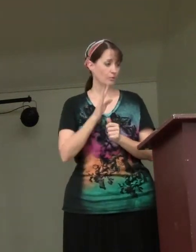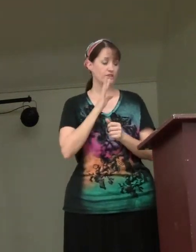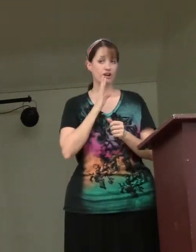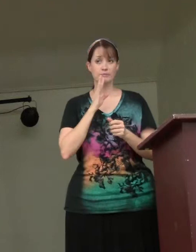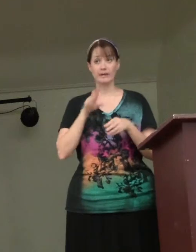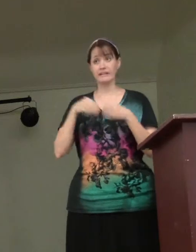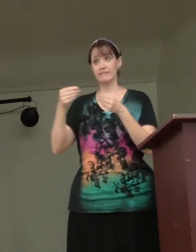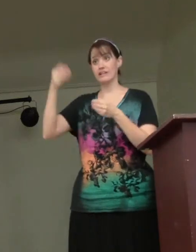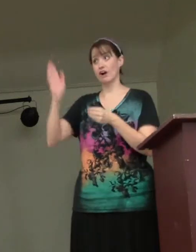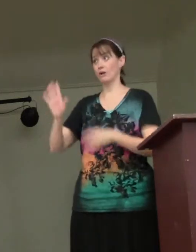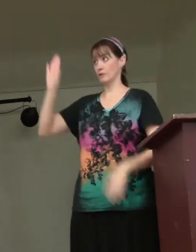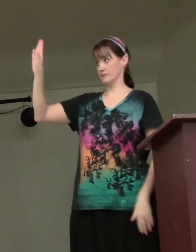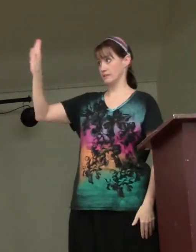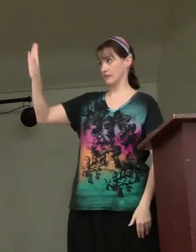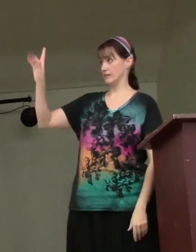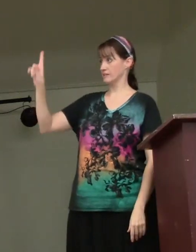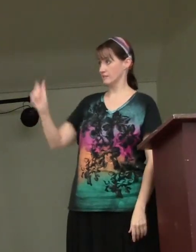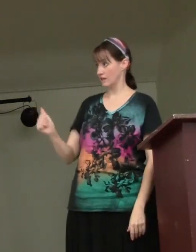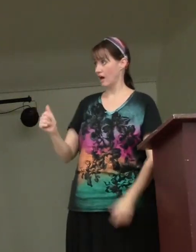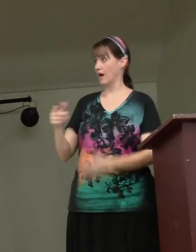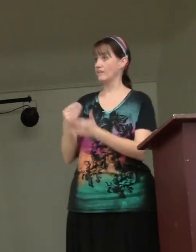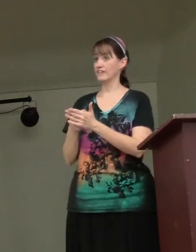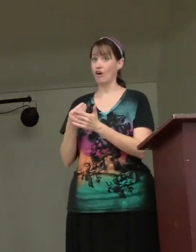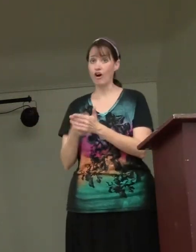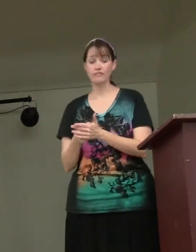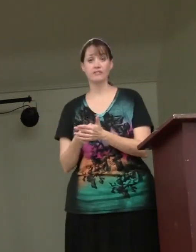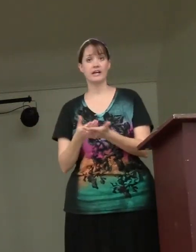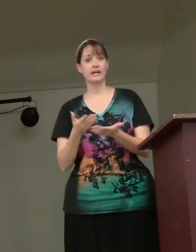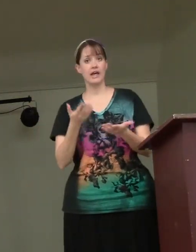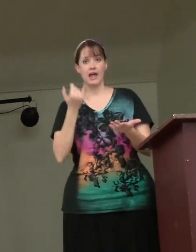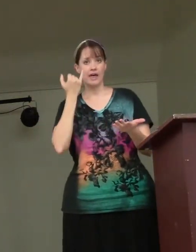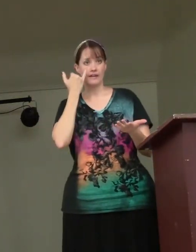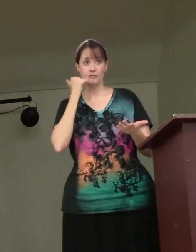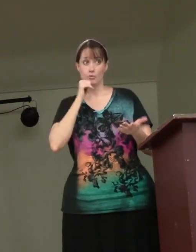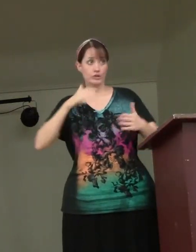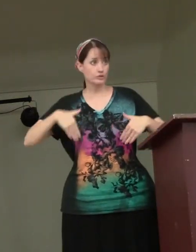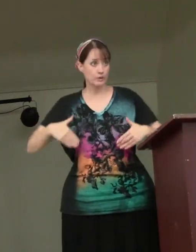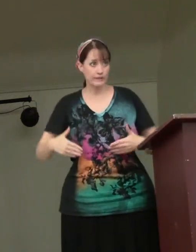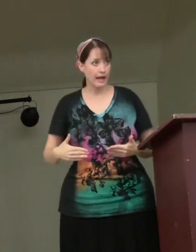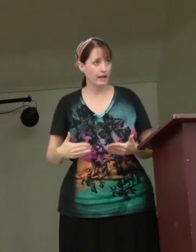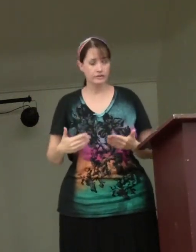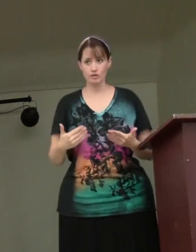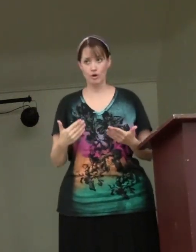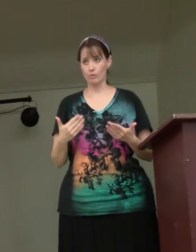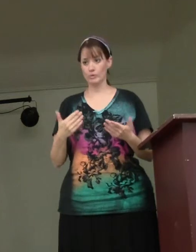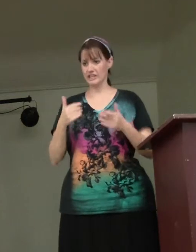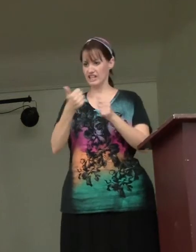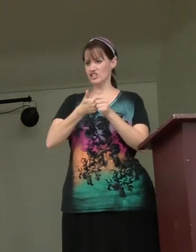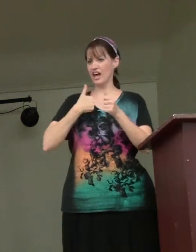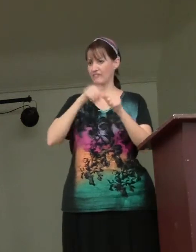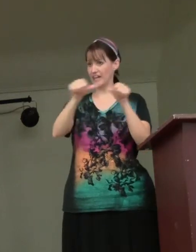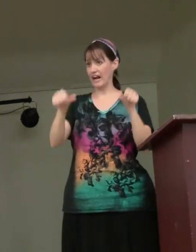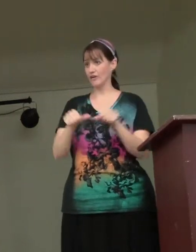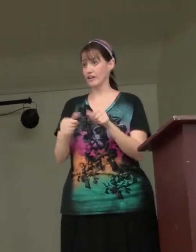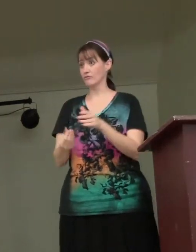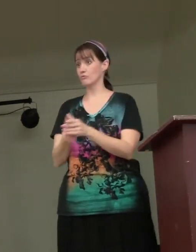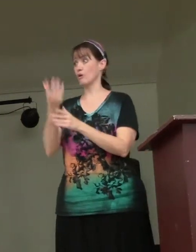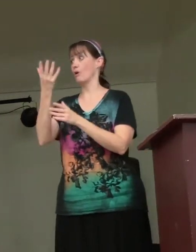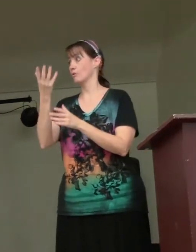We talked about giving God what is His, the tithe, and the offering. And if we weren't doing that, you know, we each have an area of growth,